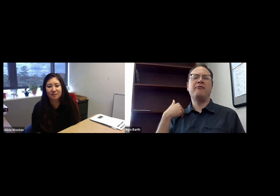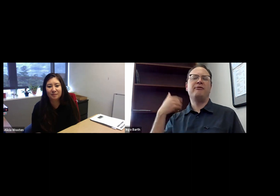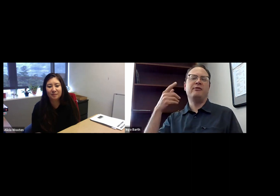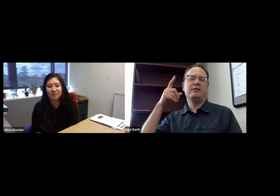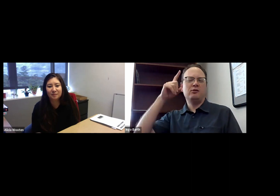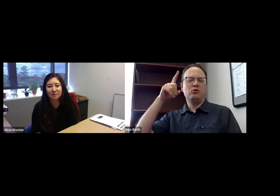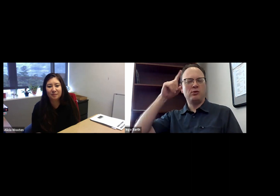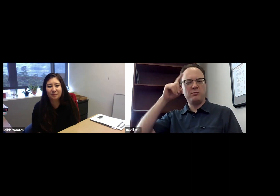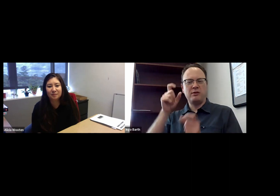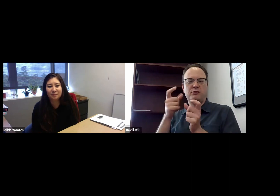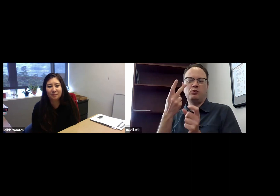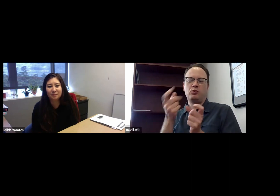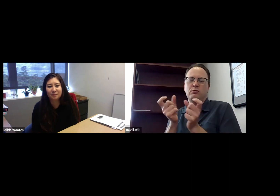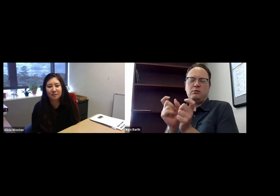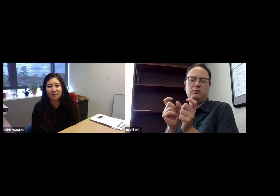And for noble,